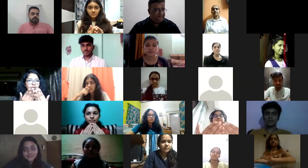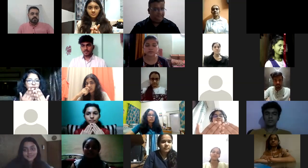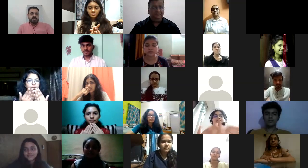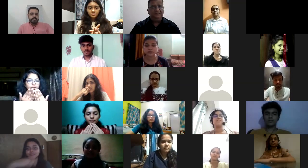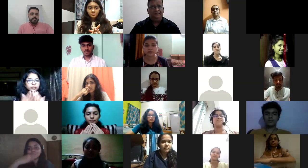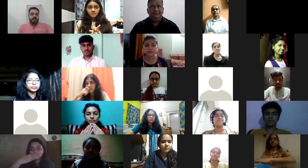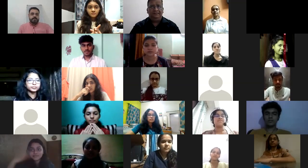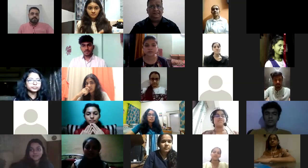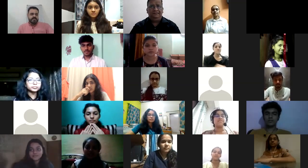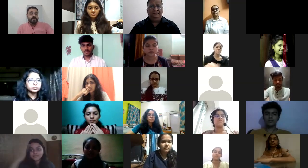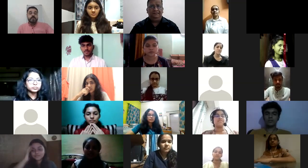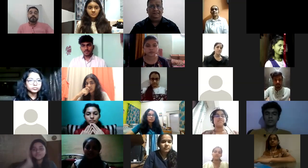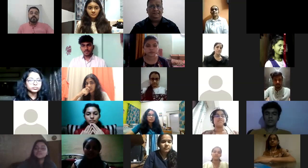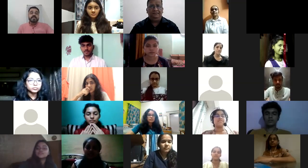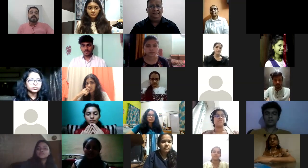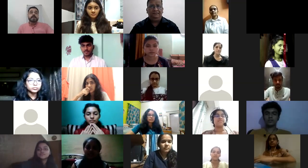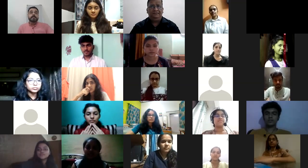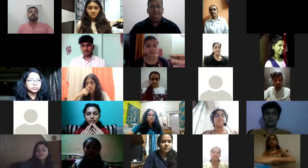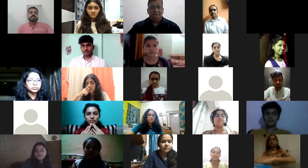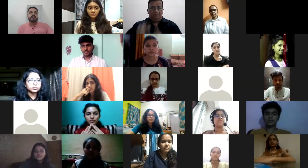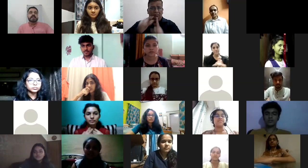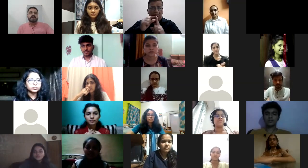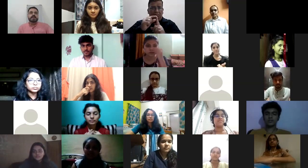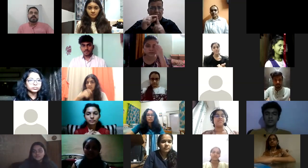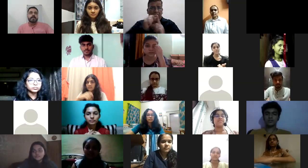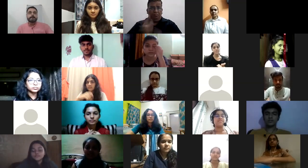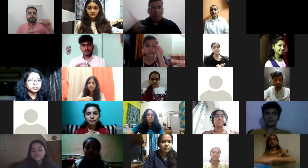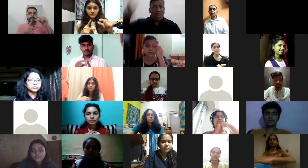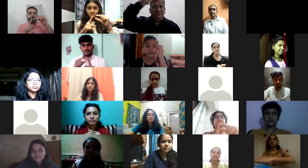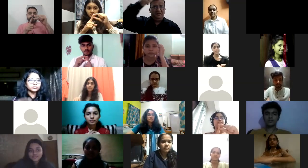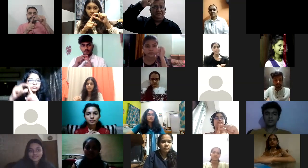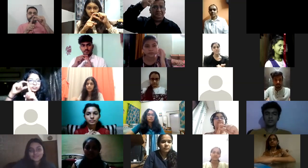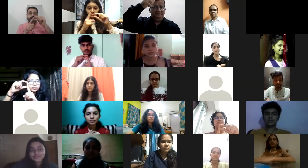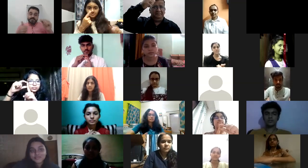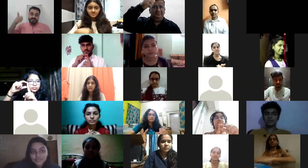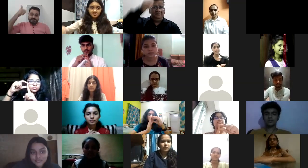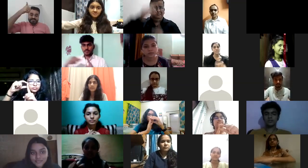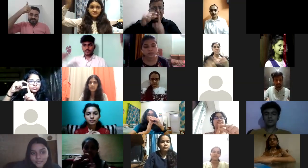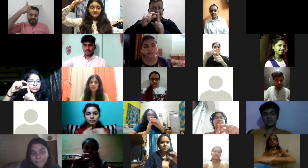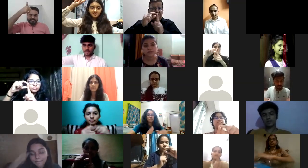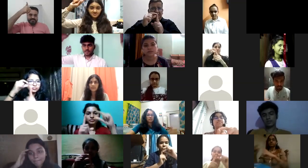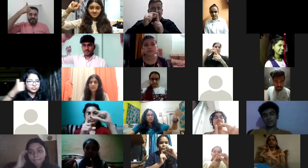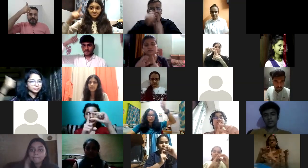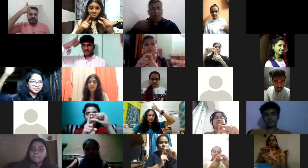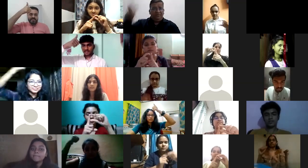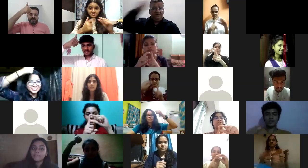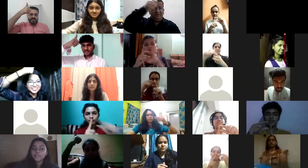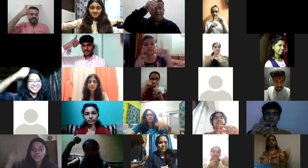Okay. Then you have your professor, professor. P, professor.